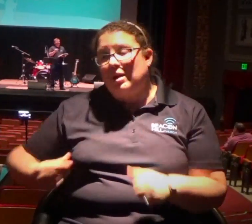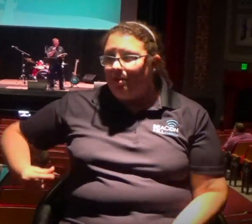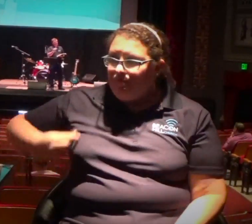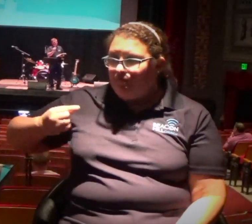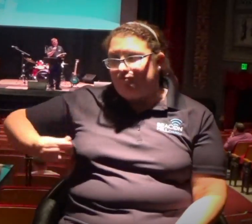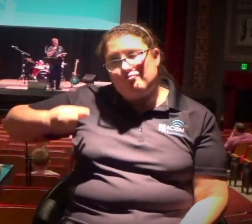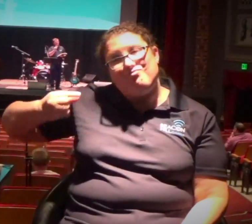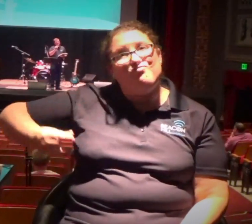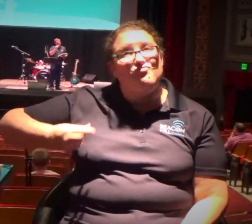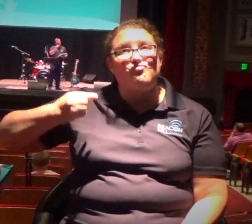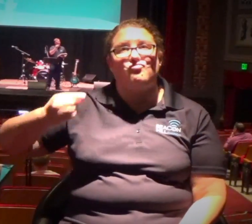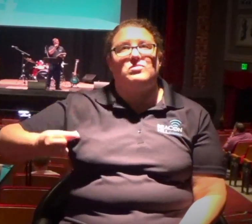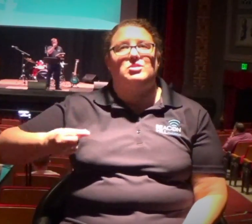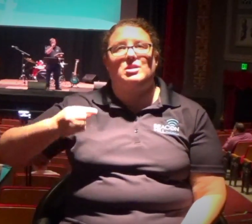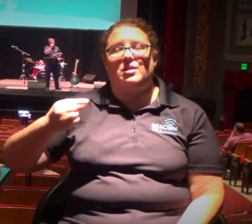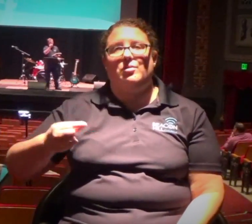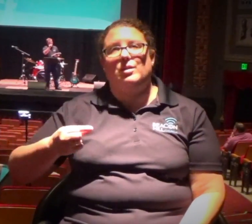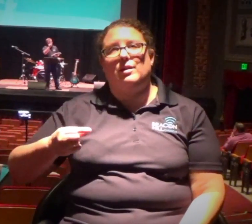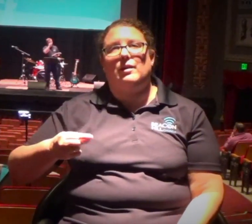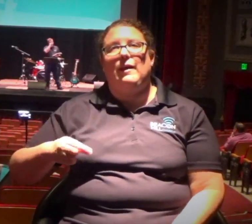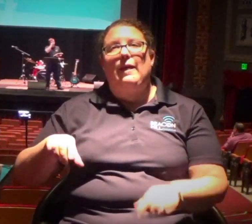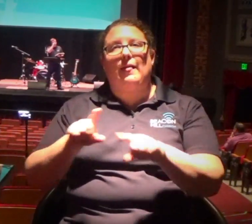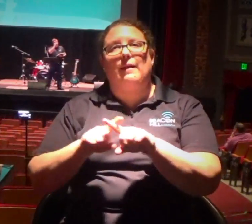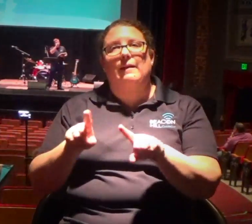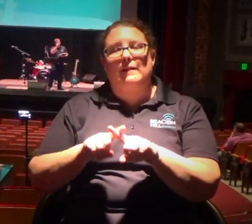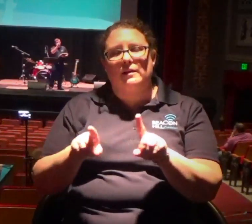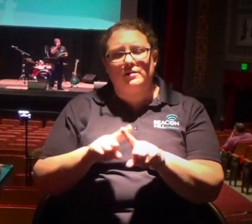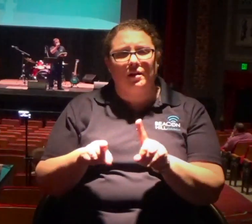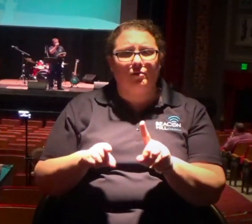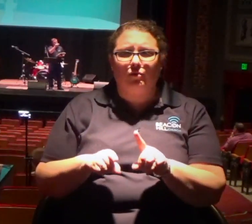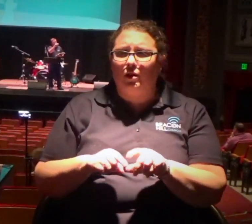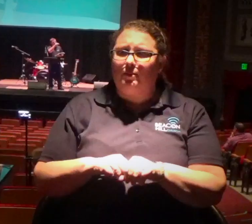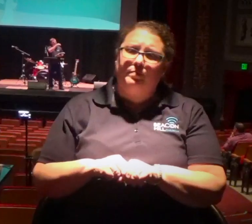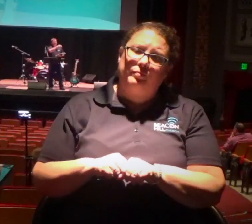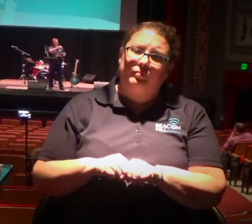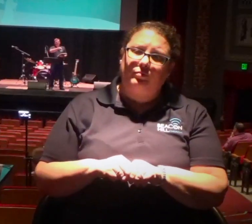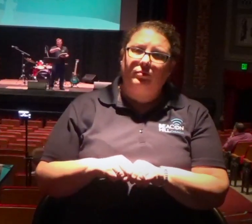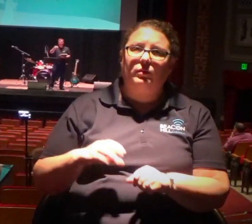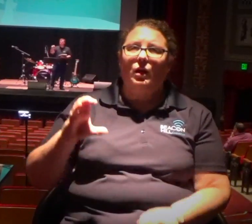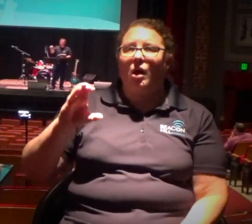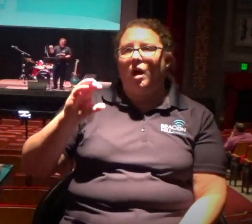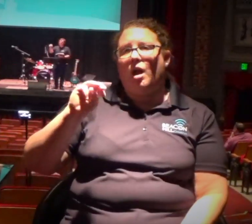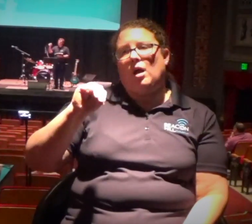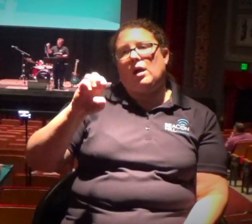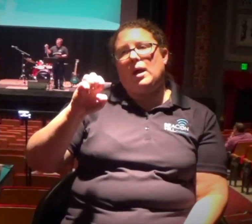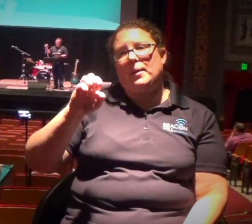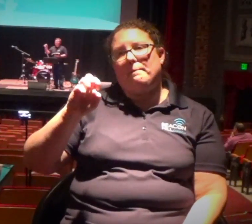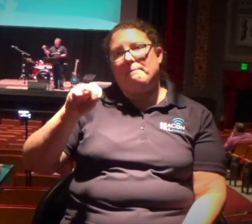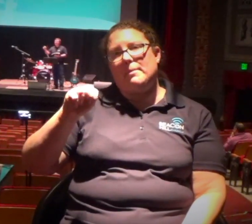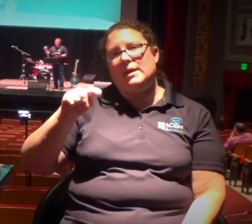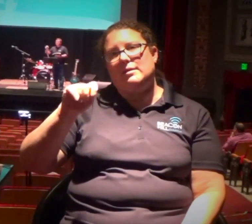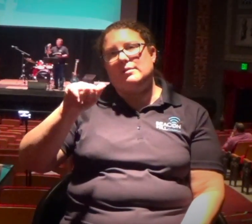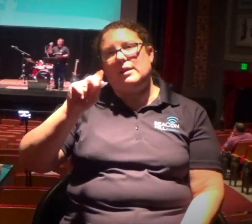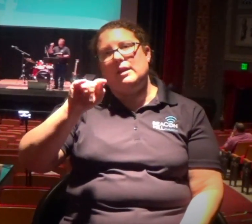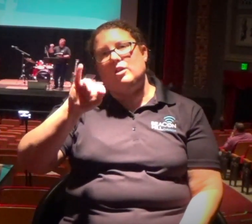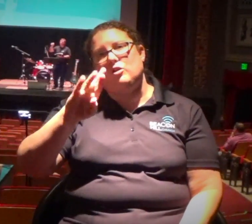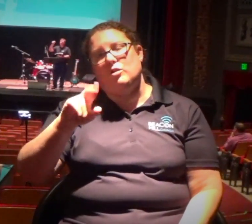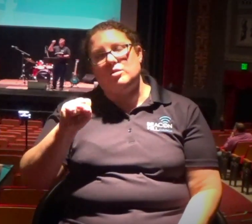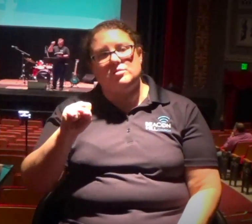the generation and the different commentators. They don't know if they're talking about that generation or all generations. But the fact of the matter is, we